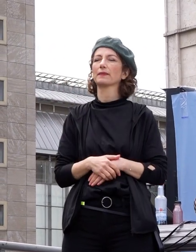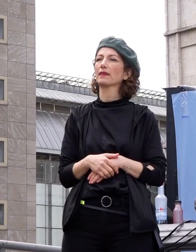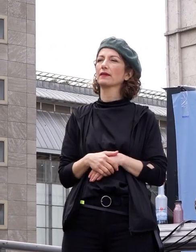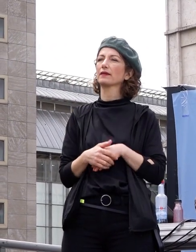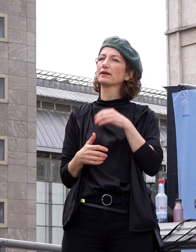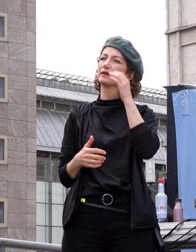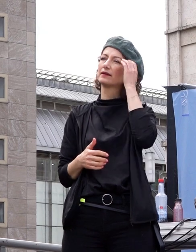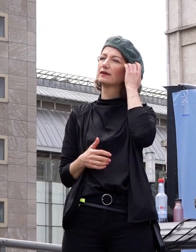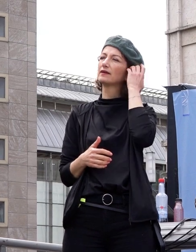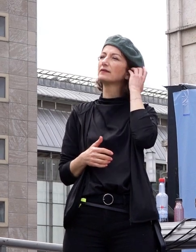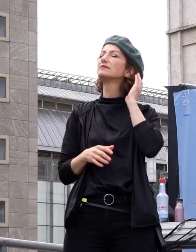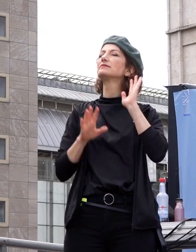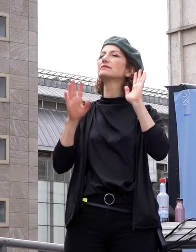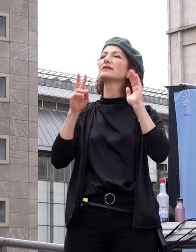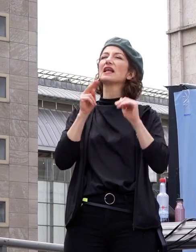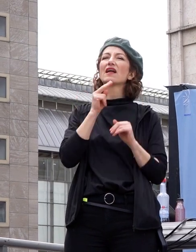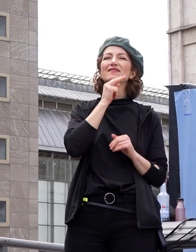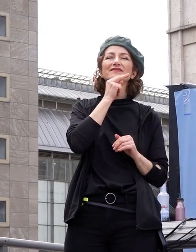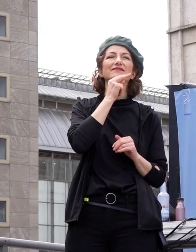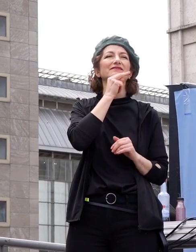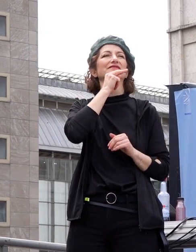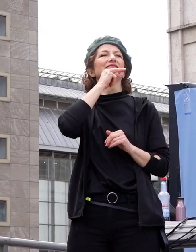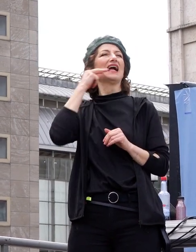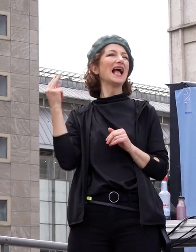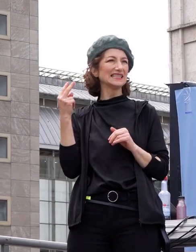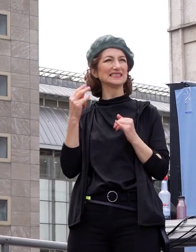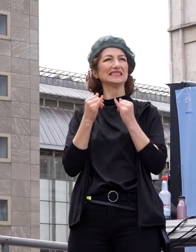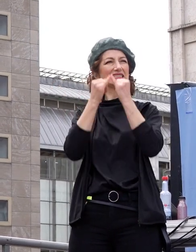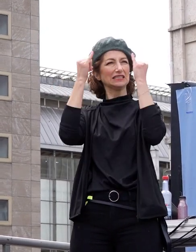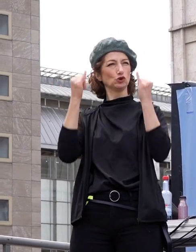white institutions created the ghetto.